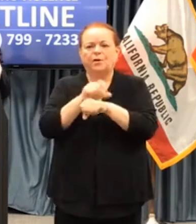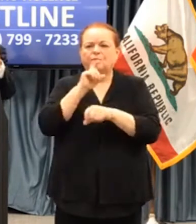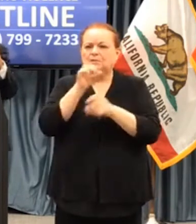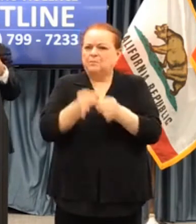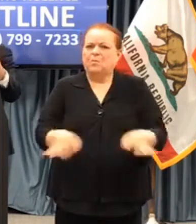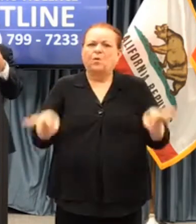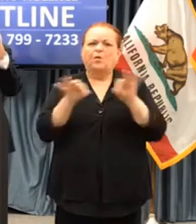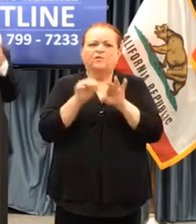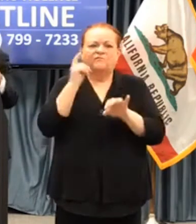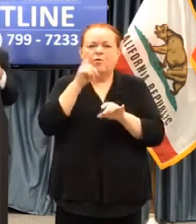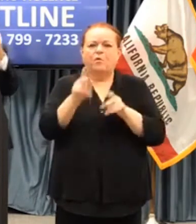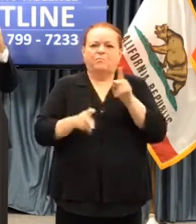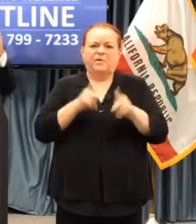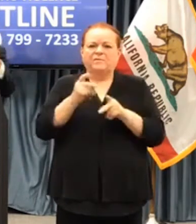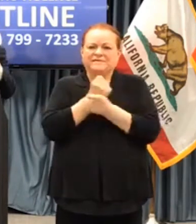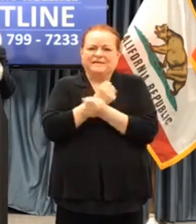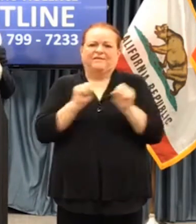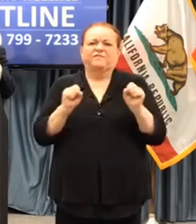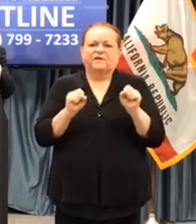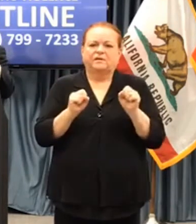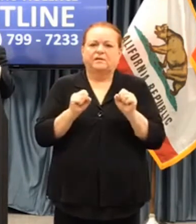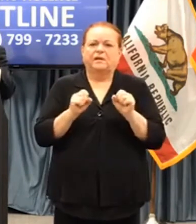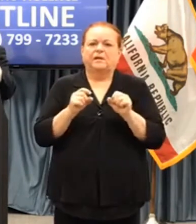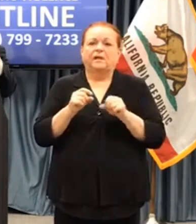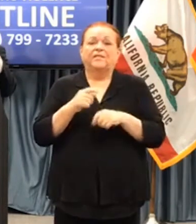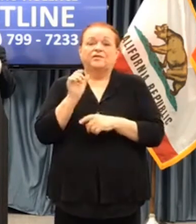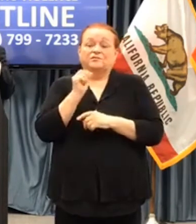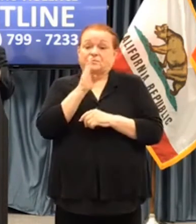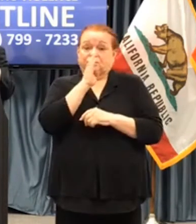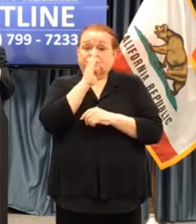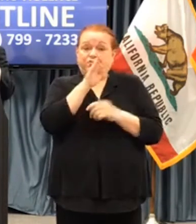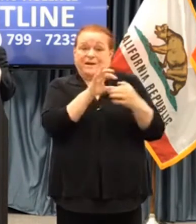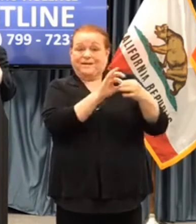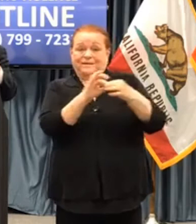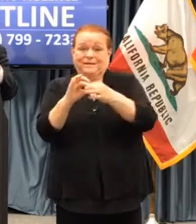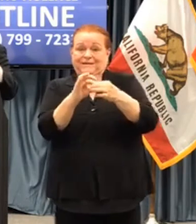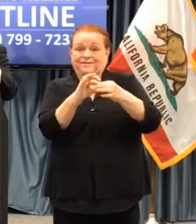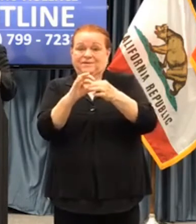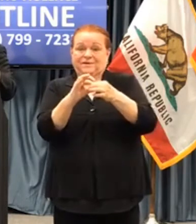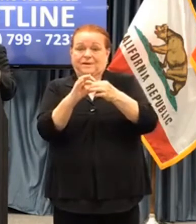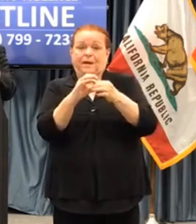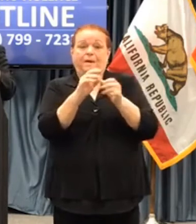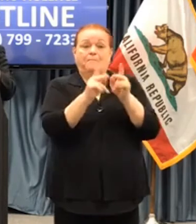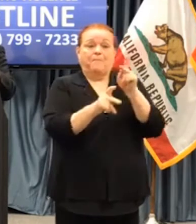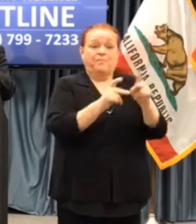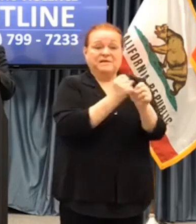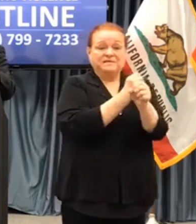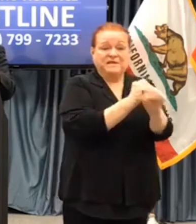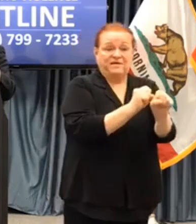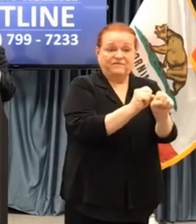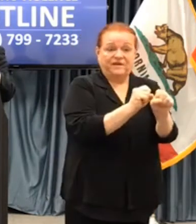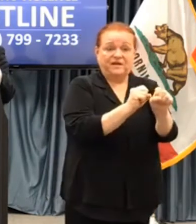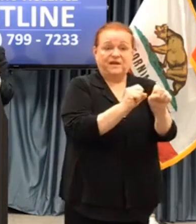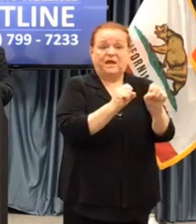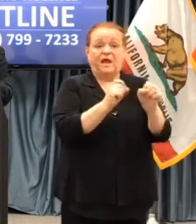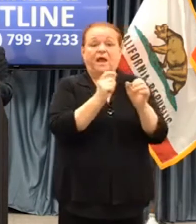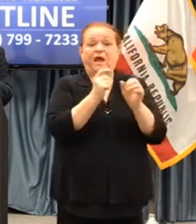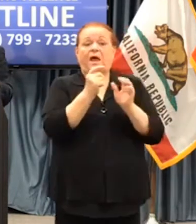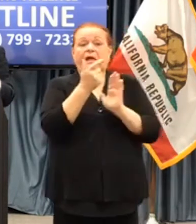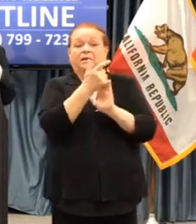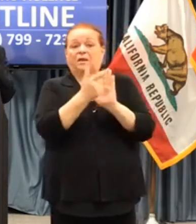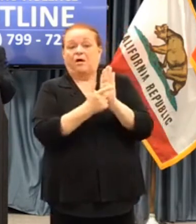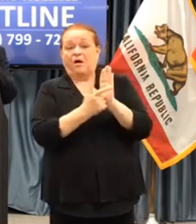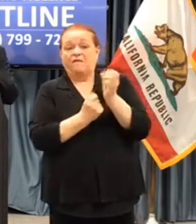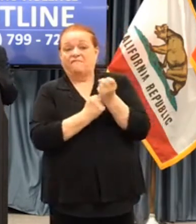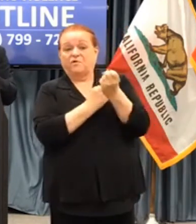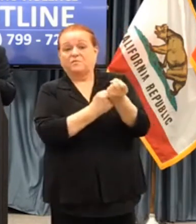emphasize that today, that there's a direct connection between public safety with respect to law enforcement and public health.